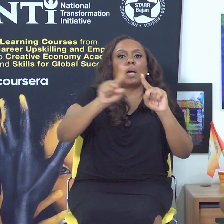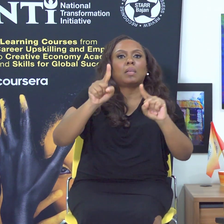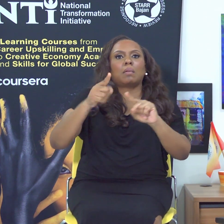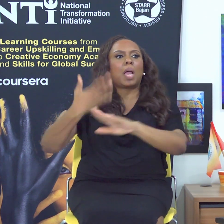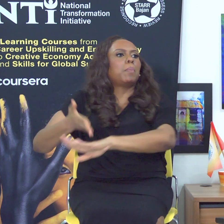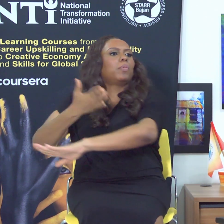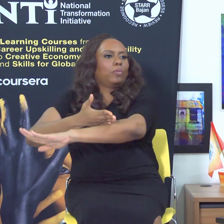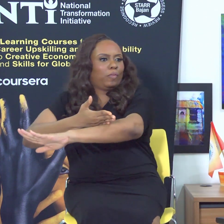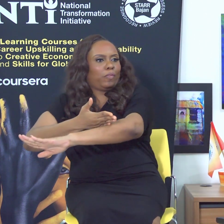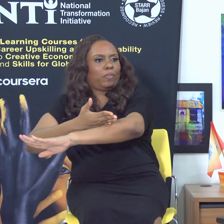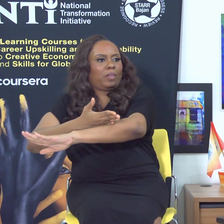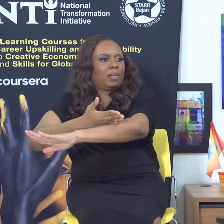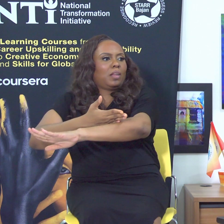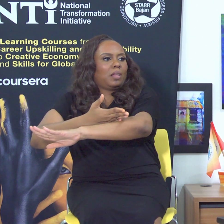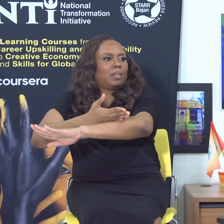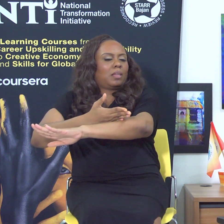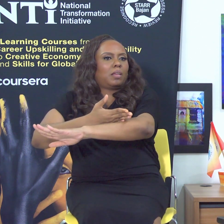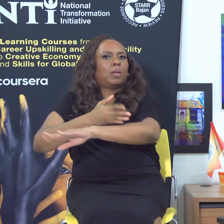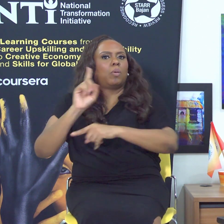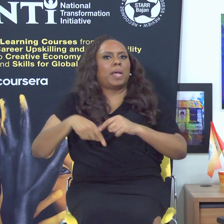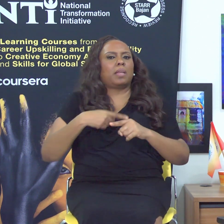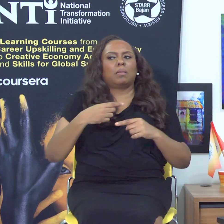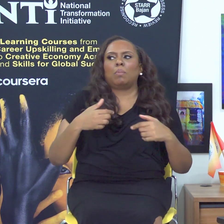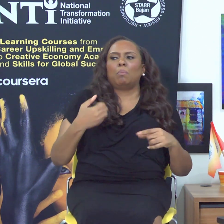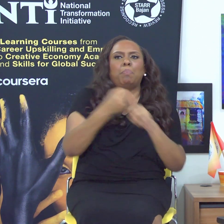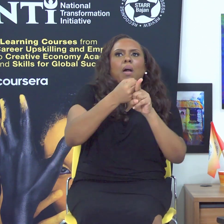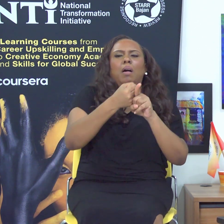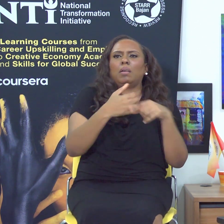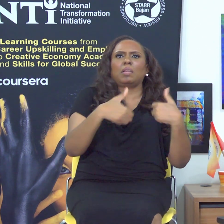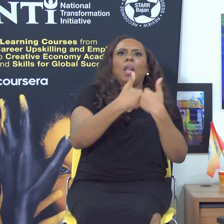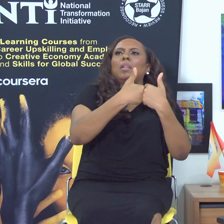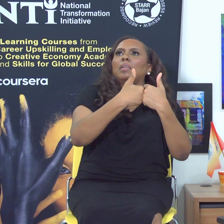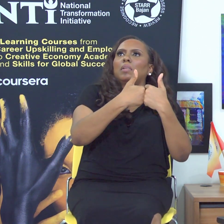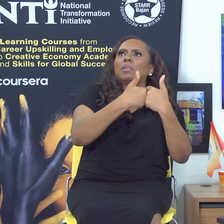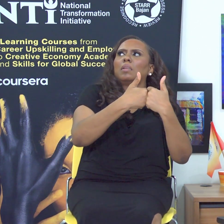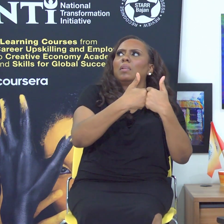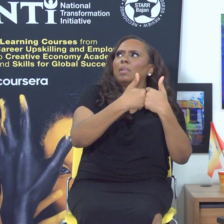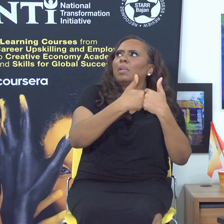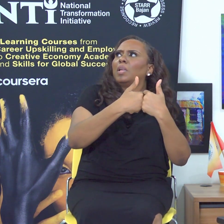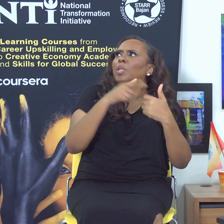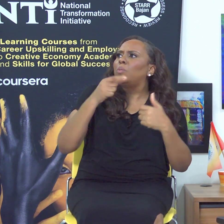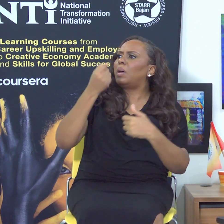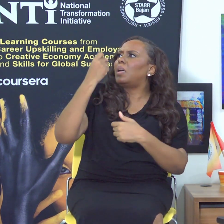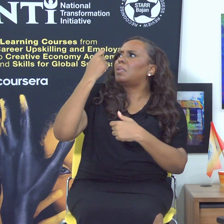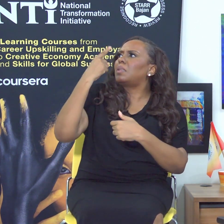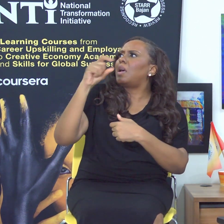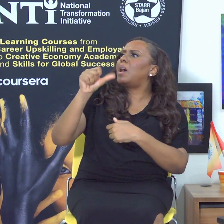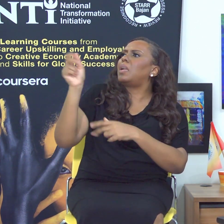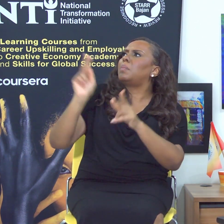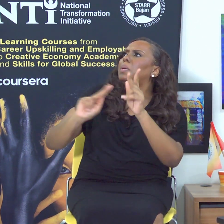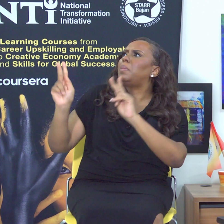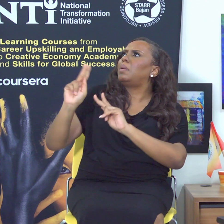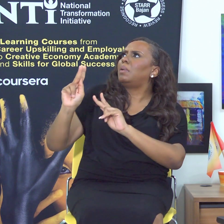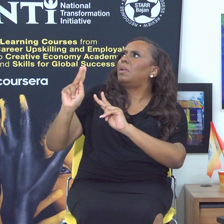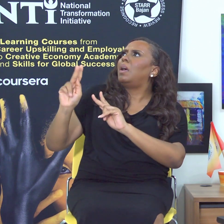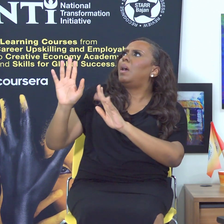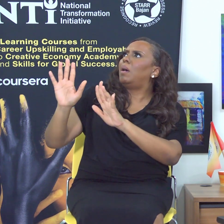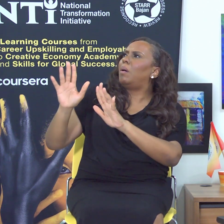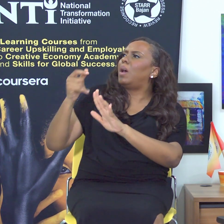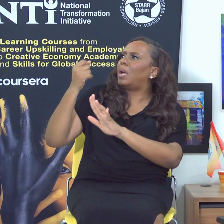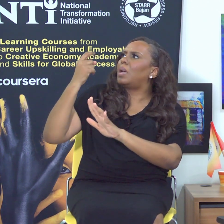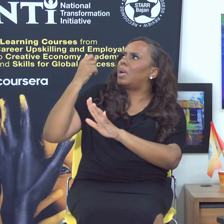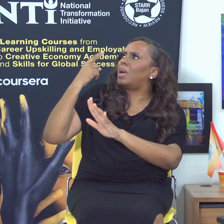understanding of other people's challenges in life. You've mentioned the words patience